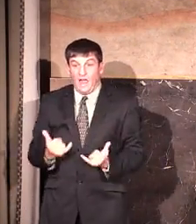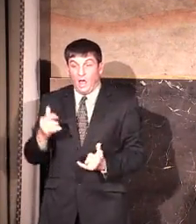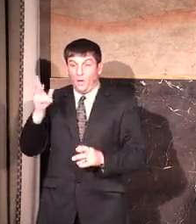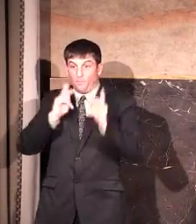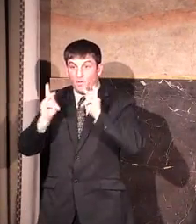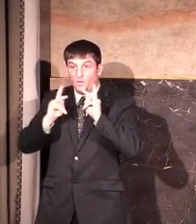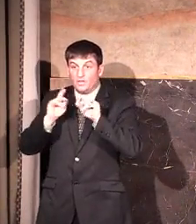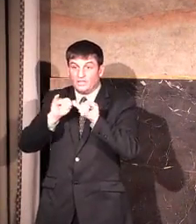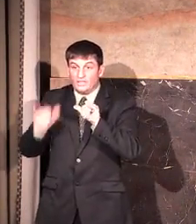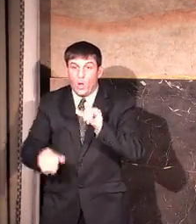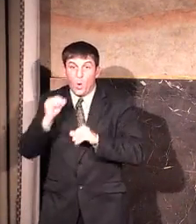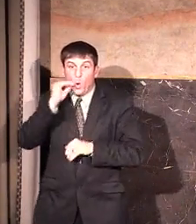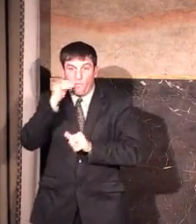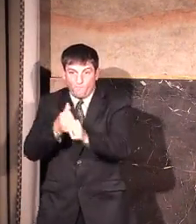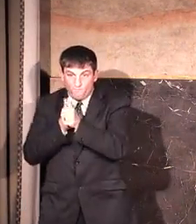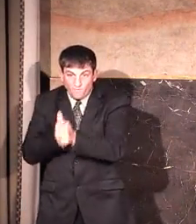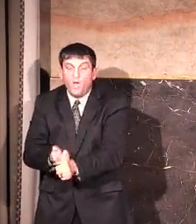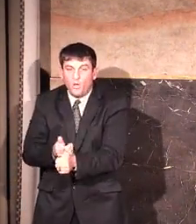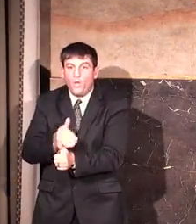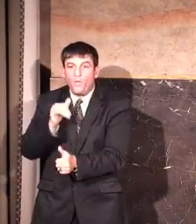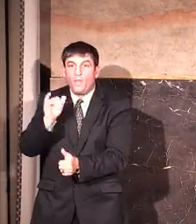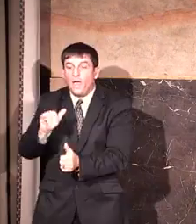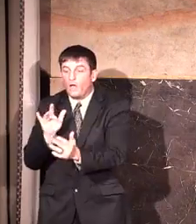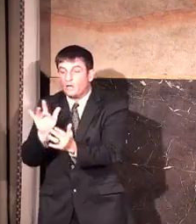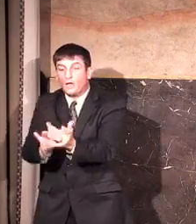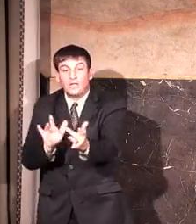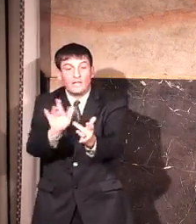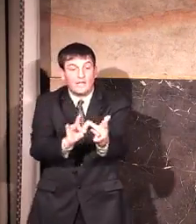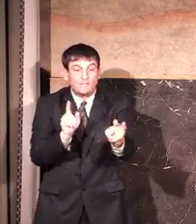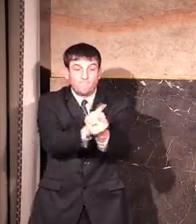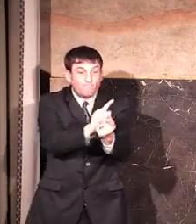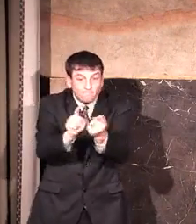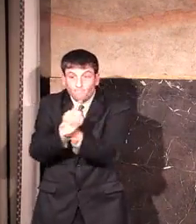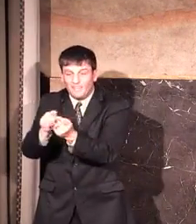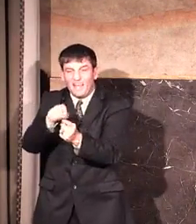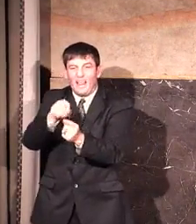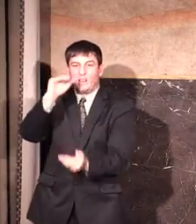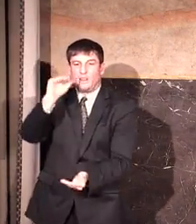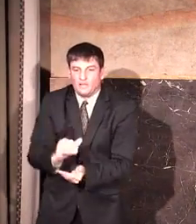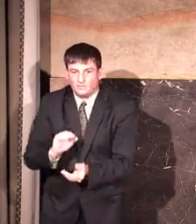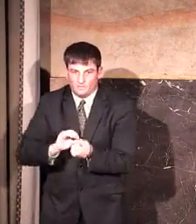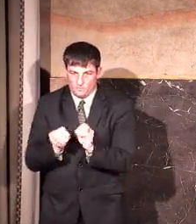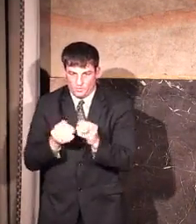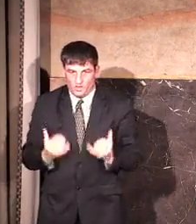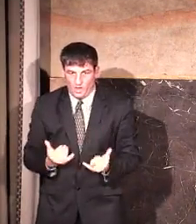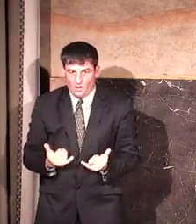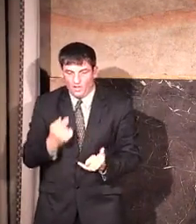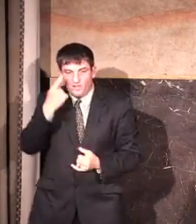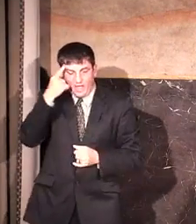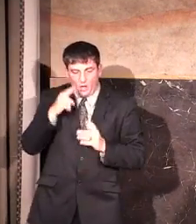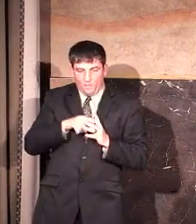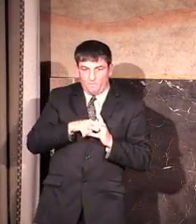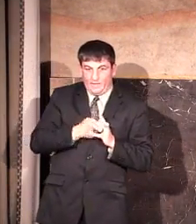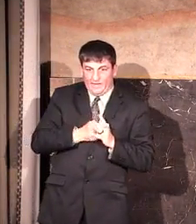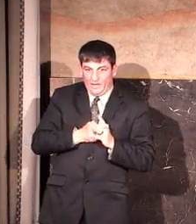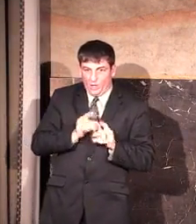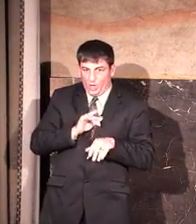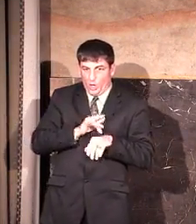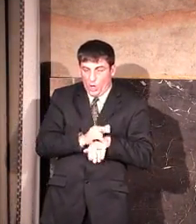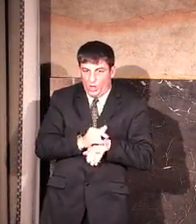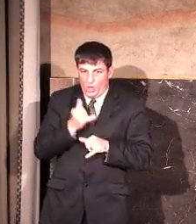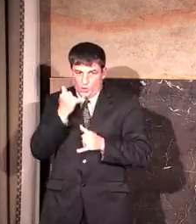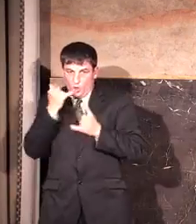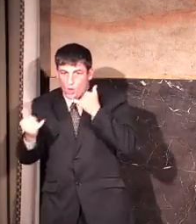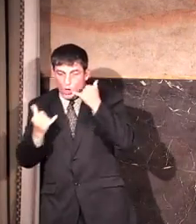of those contacts is less, is fewer. So we think that early on, you're not going to have quite as many phone calls that are going to be